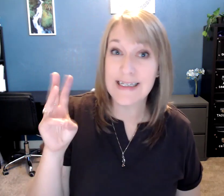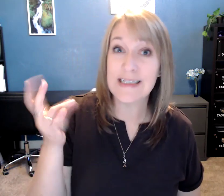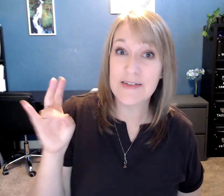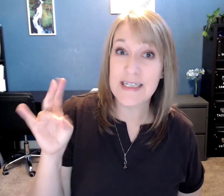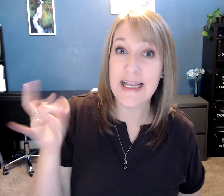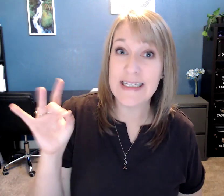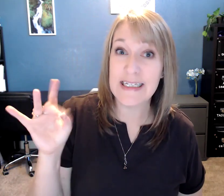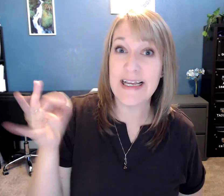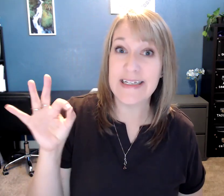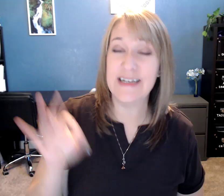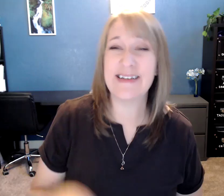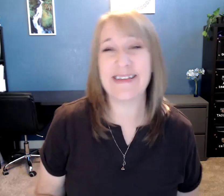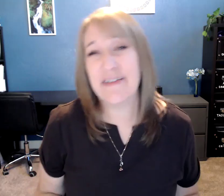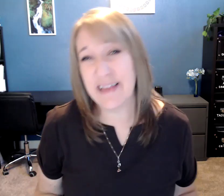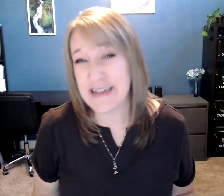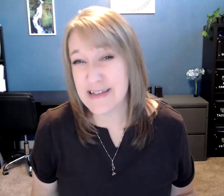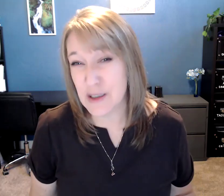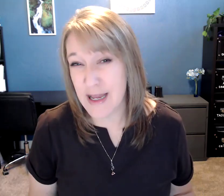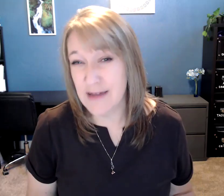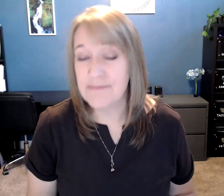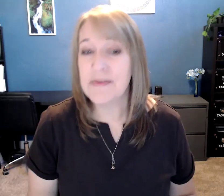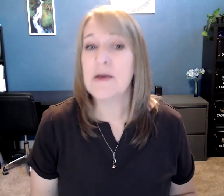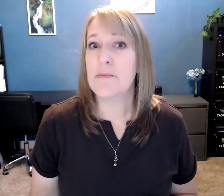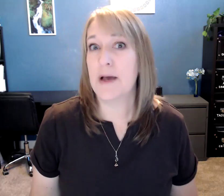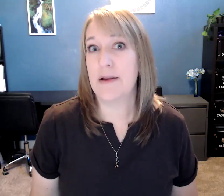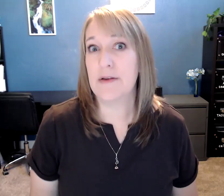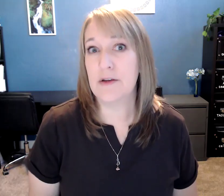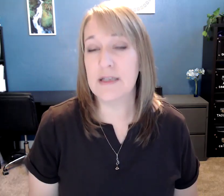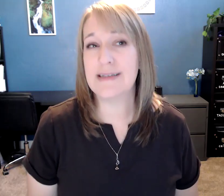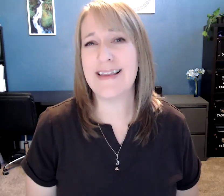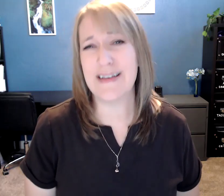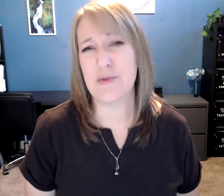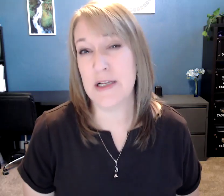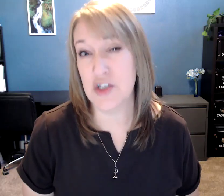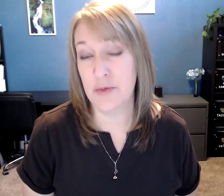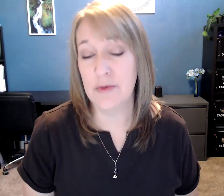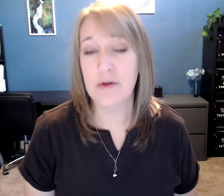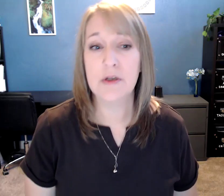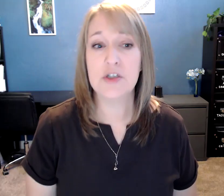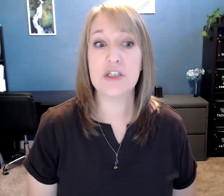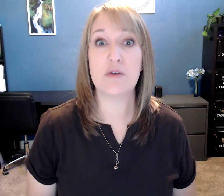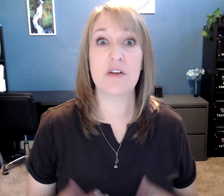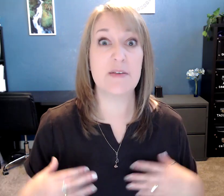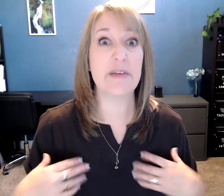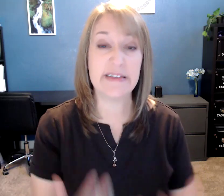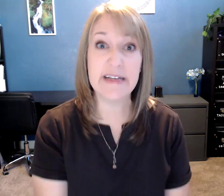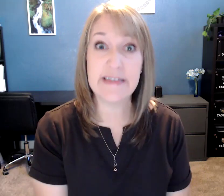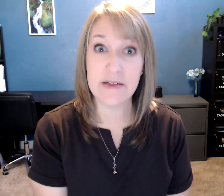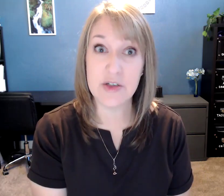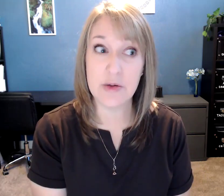16, 17, 18, 19, is kind of the easier way, but you can see this way too, just so that if somebody signs that to you,